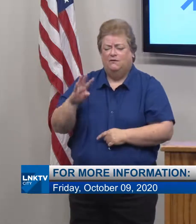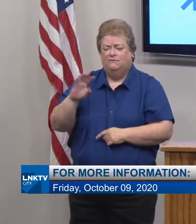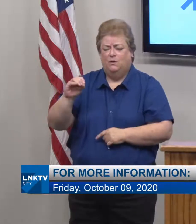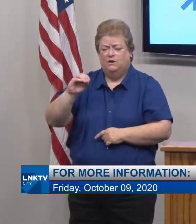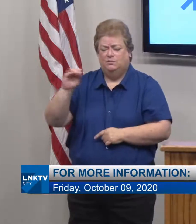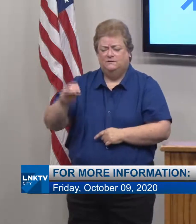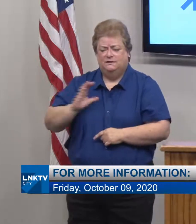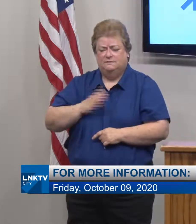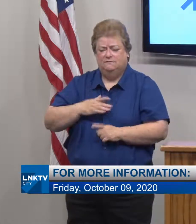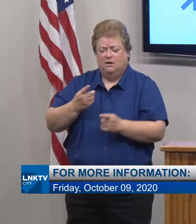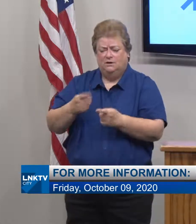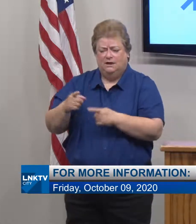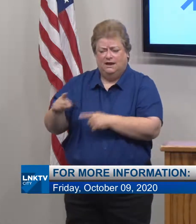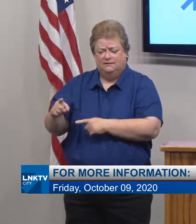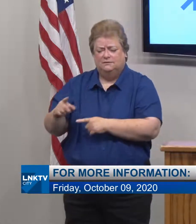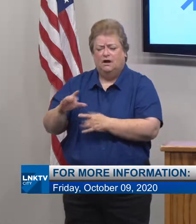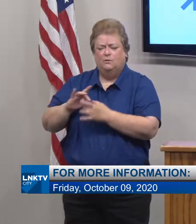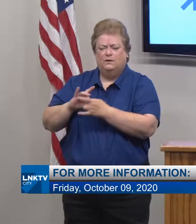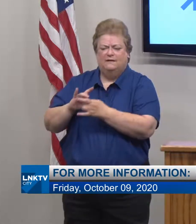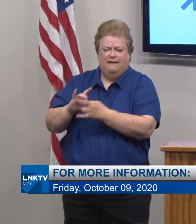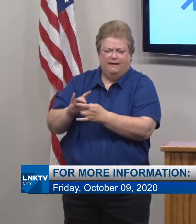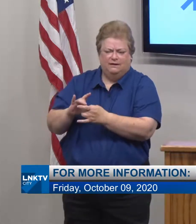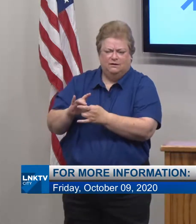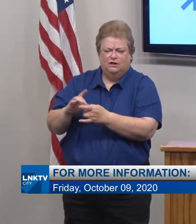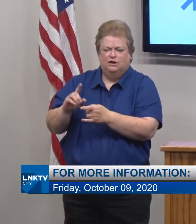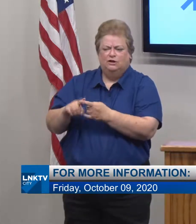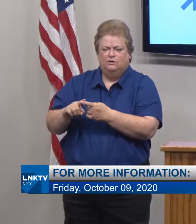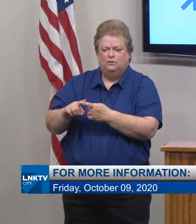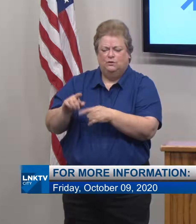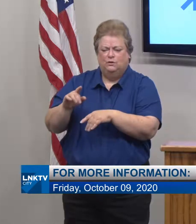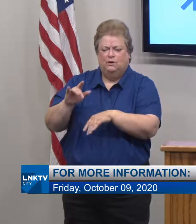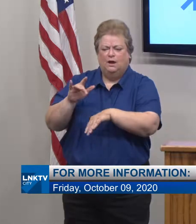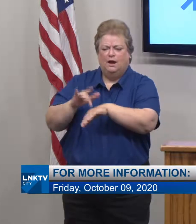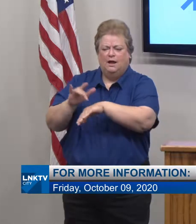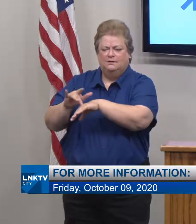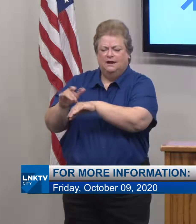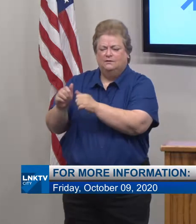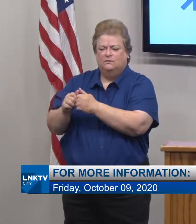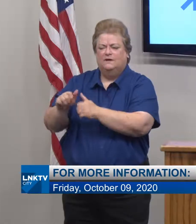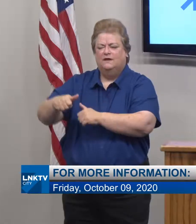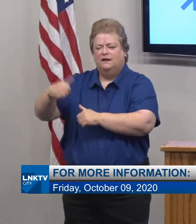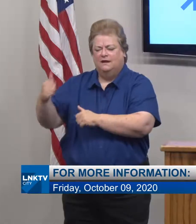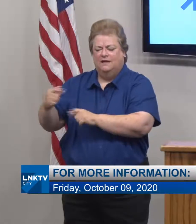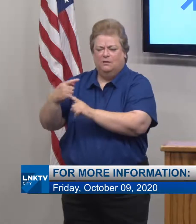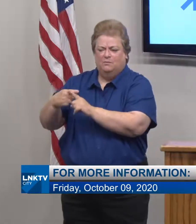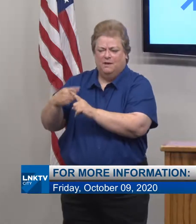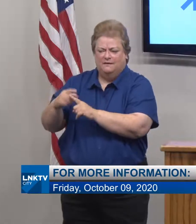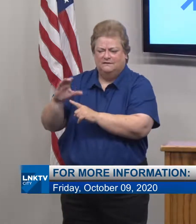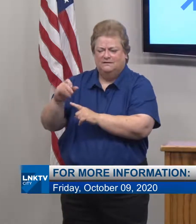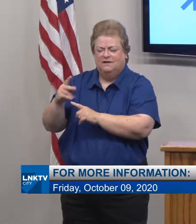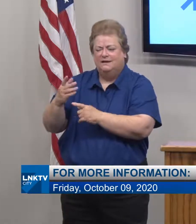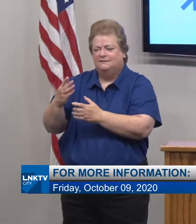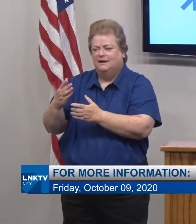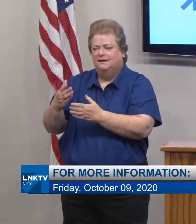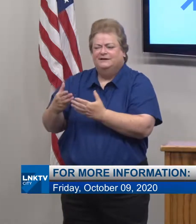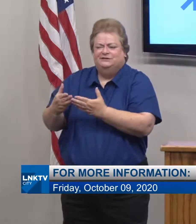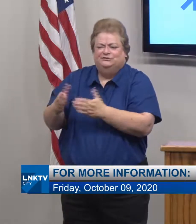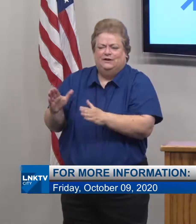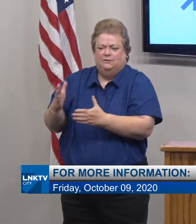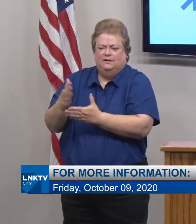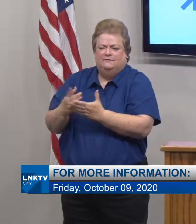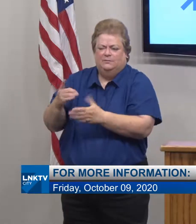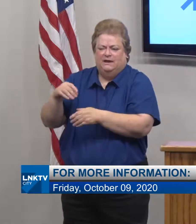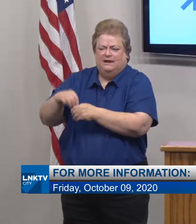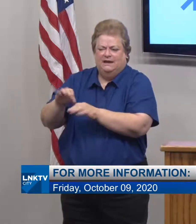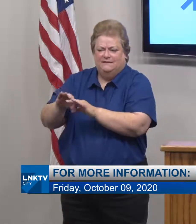in Lincoln are related to contact with another positive case, generally somebody in the family